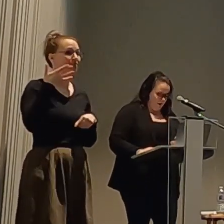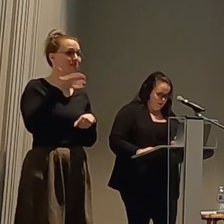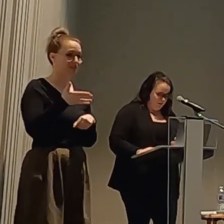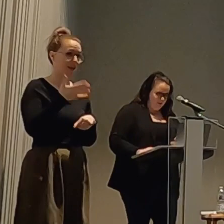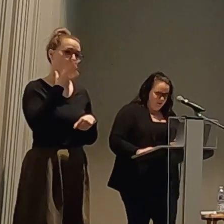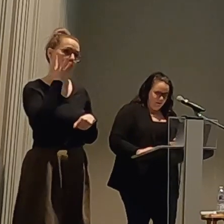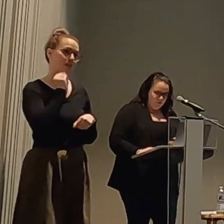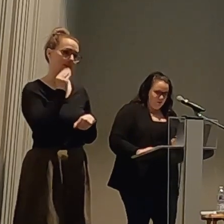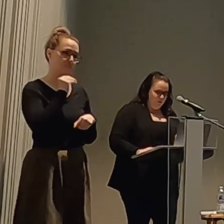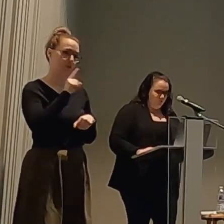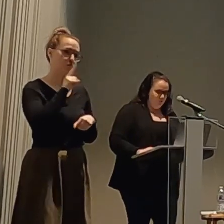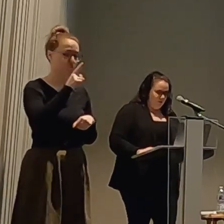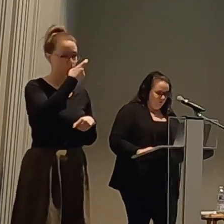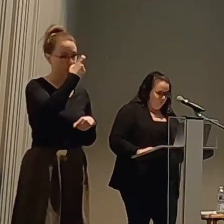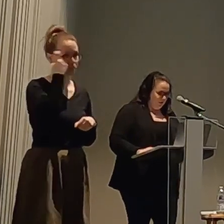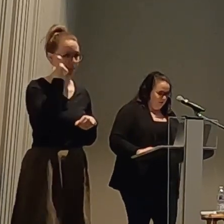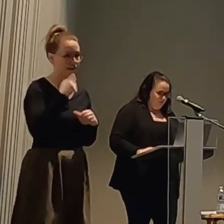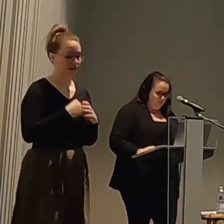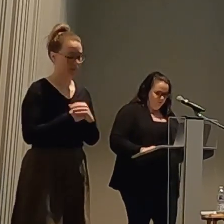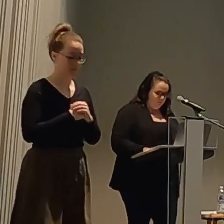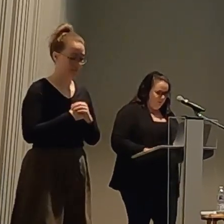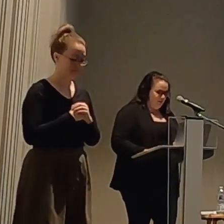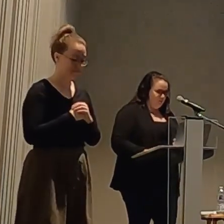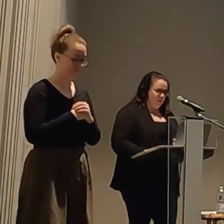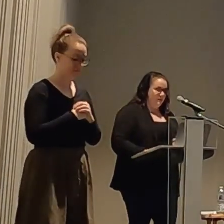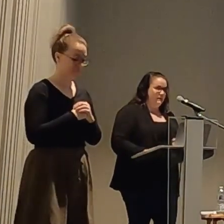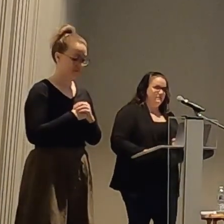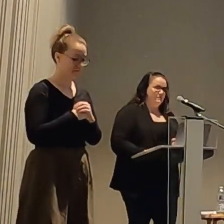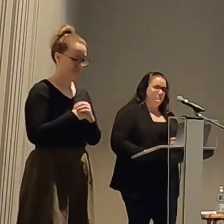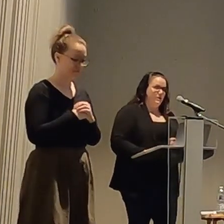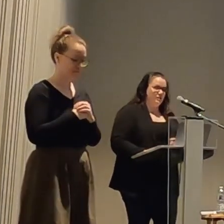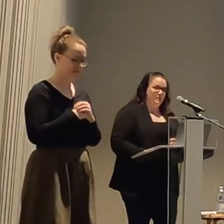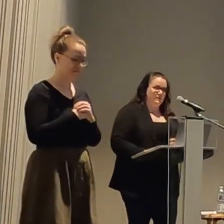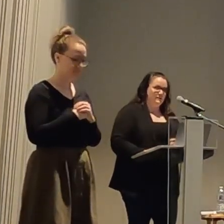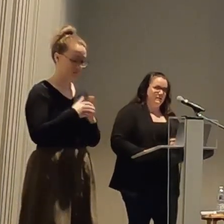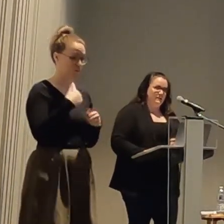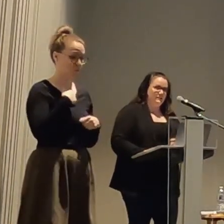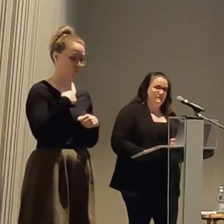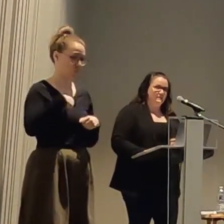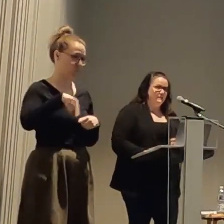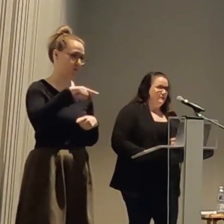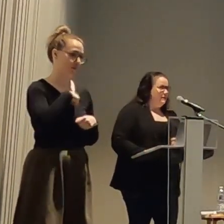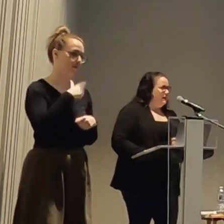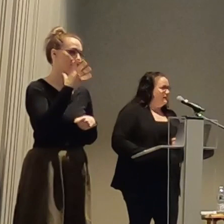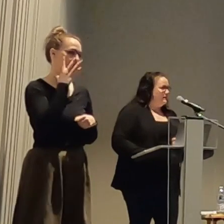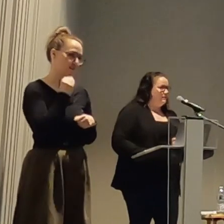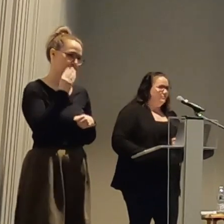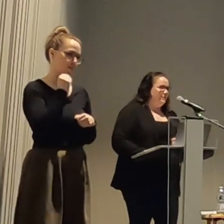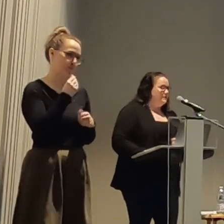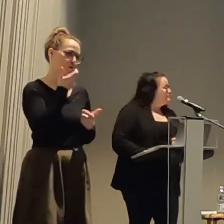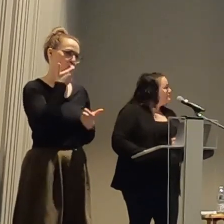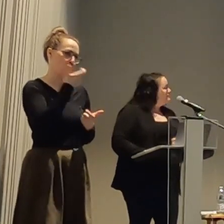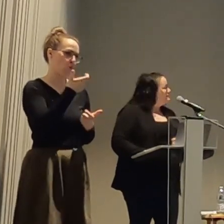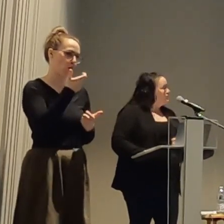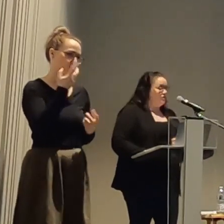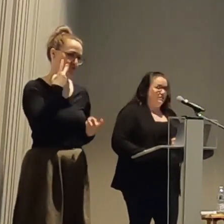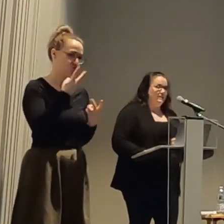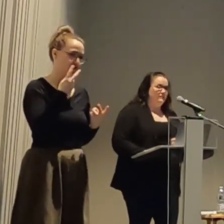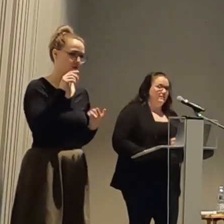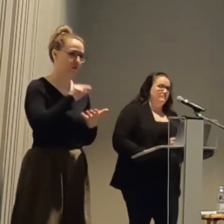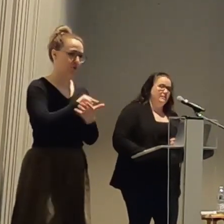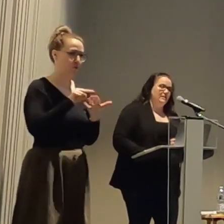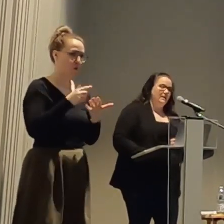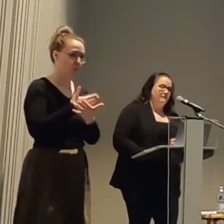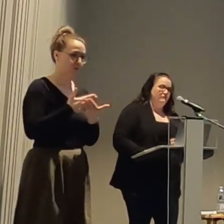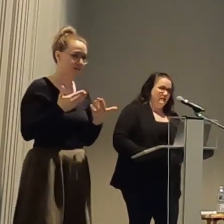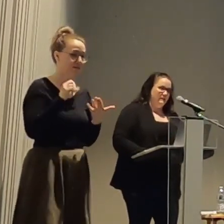very traumatic. So, we experienced watching these things. And not only did she